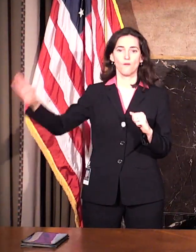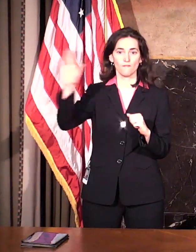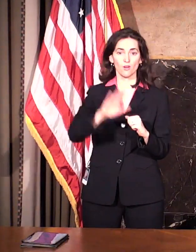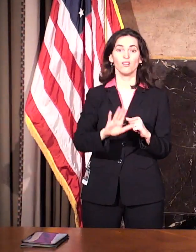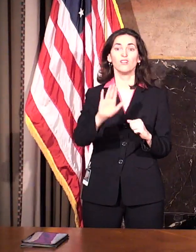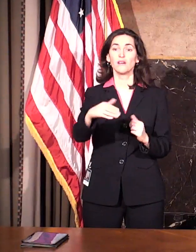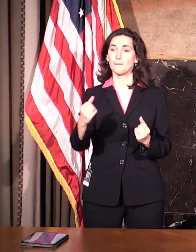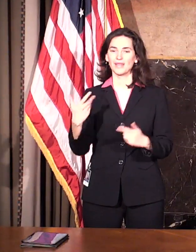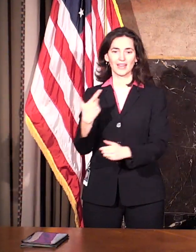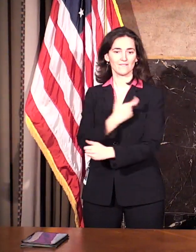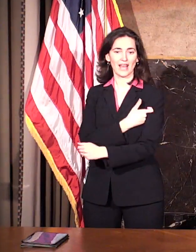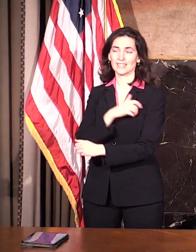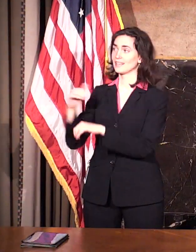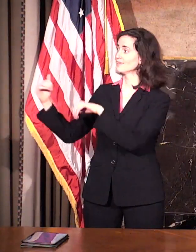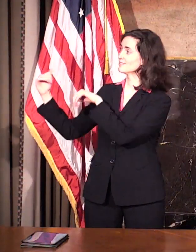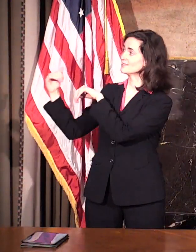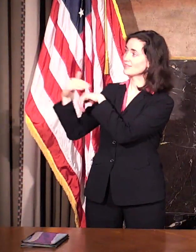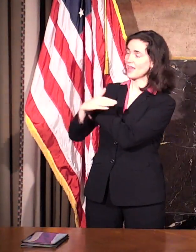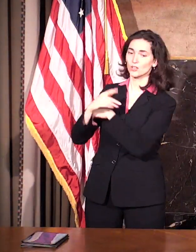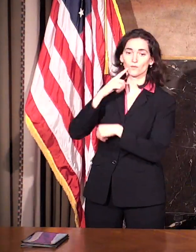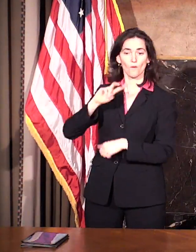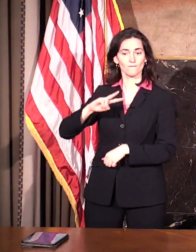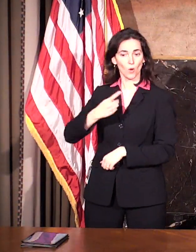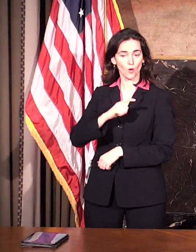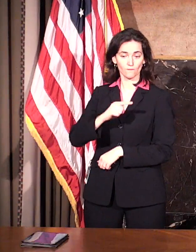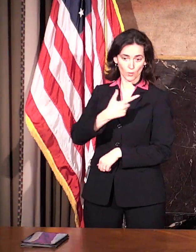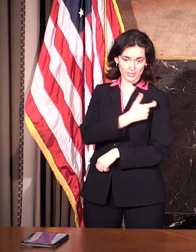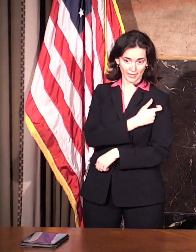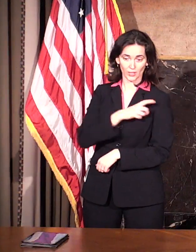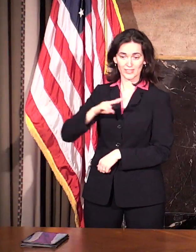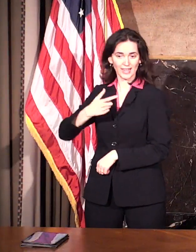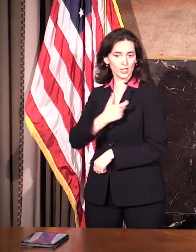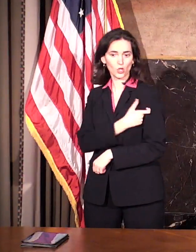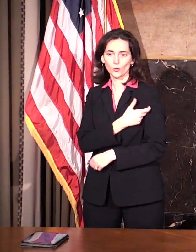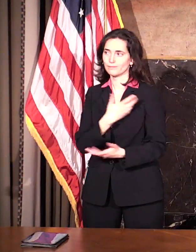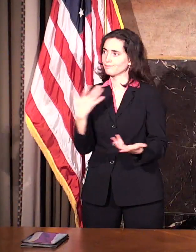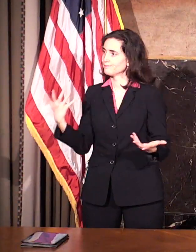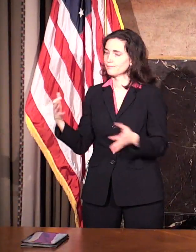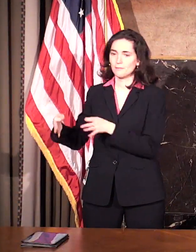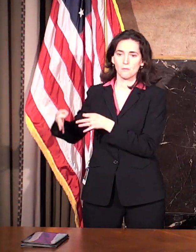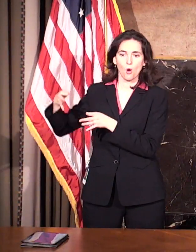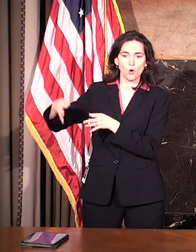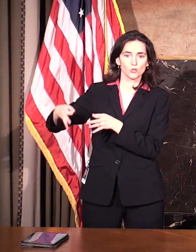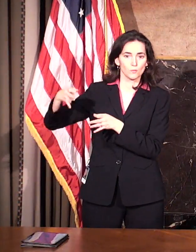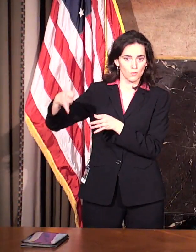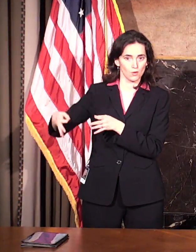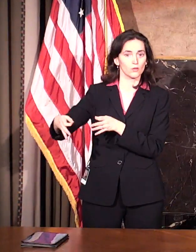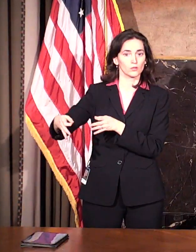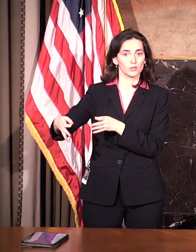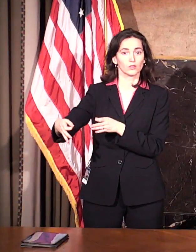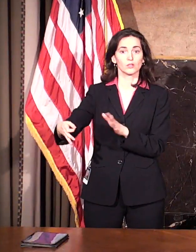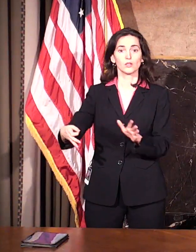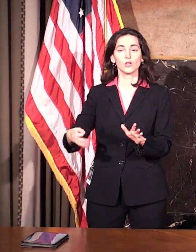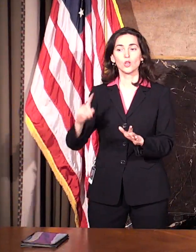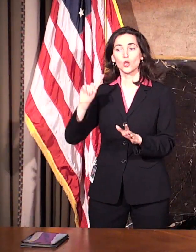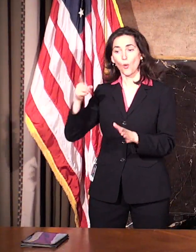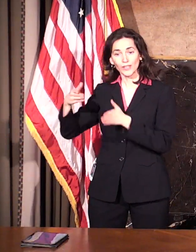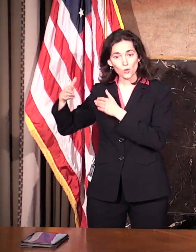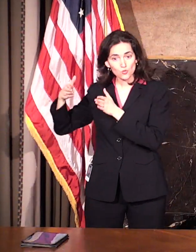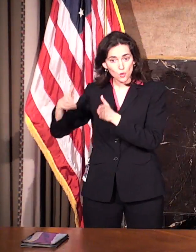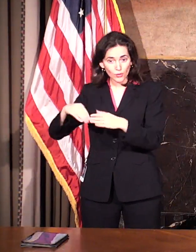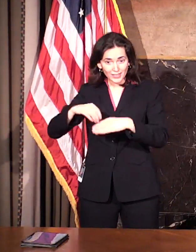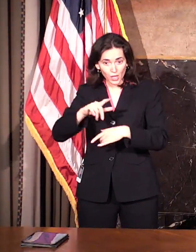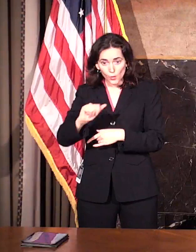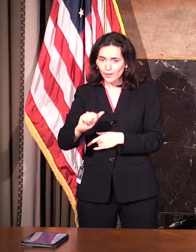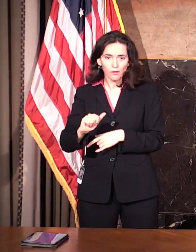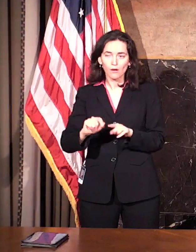vaccine deliveries, both first and second doses that we expected this week, are being postponed. And again, it's not just because of the roads in